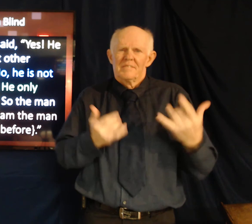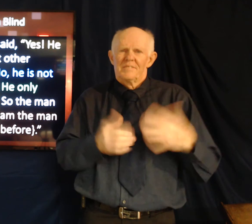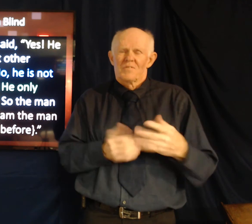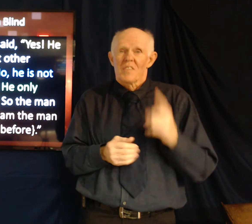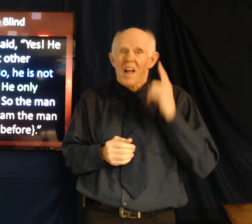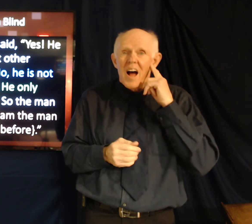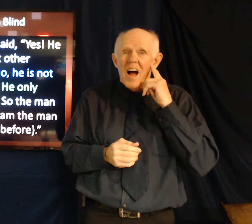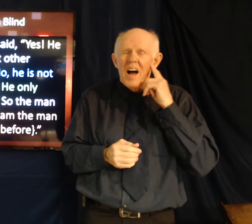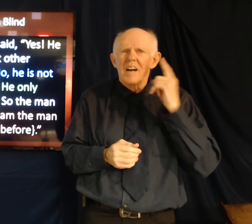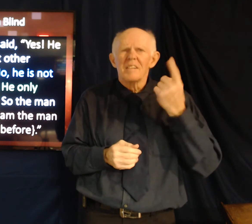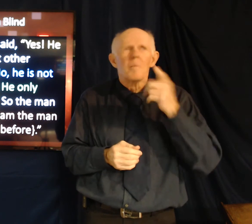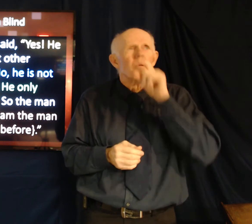He was excited.